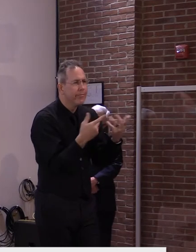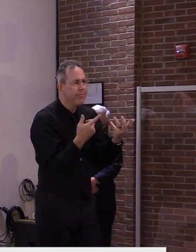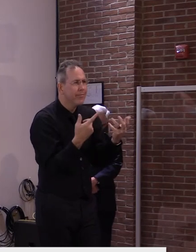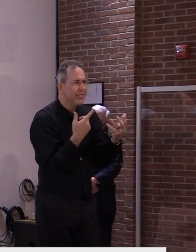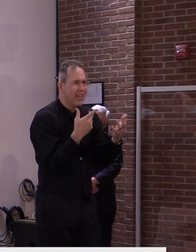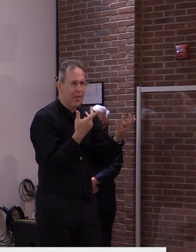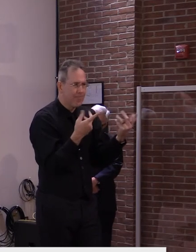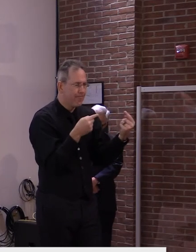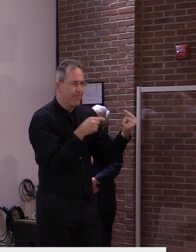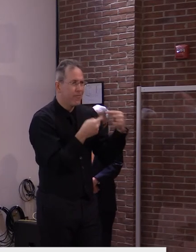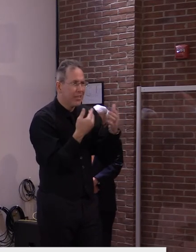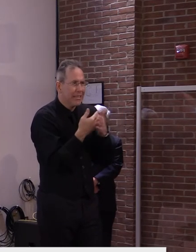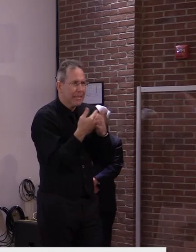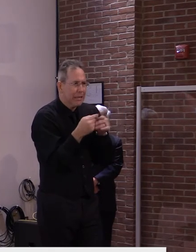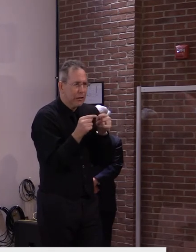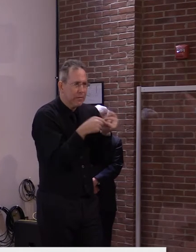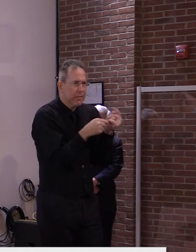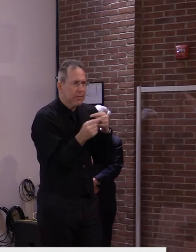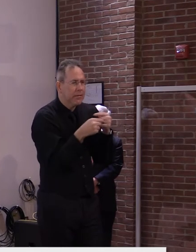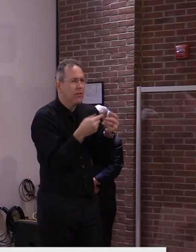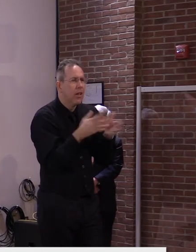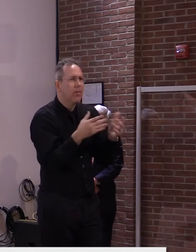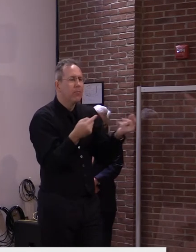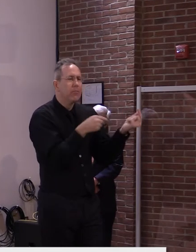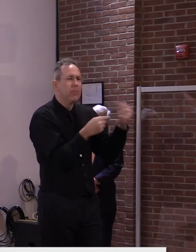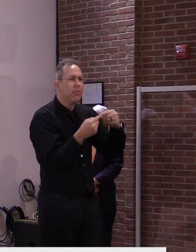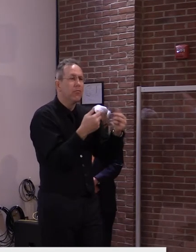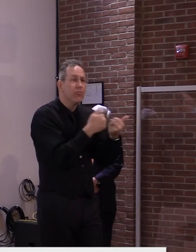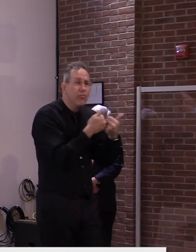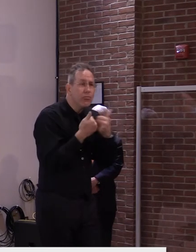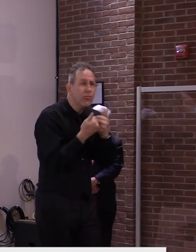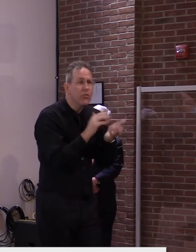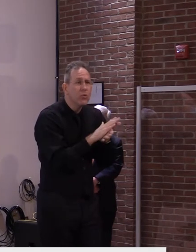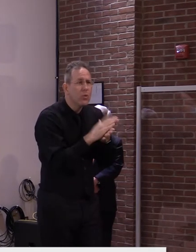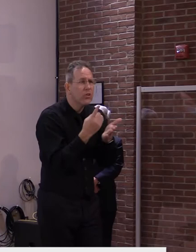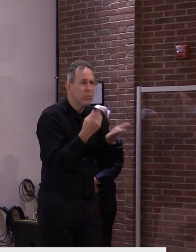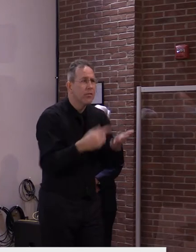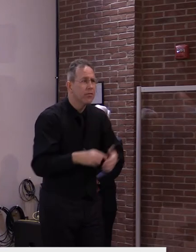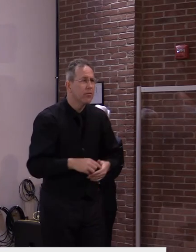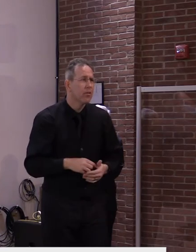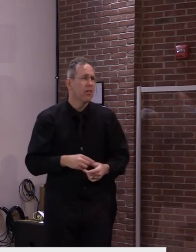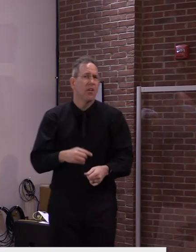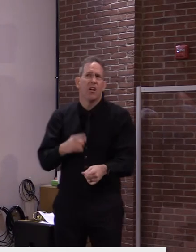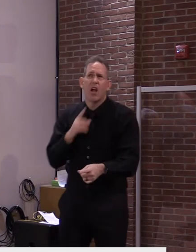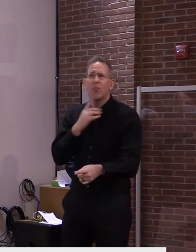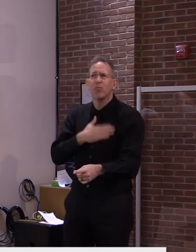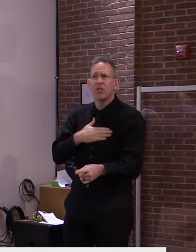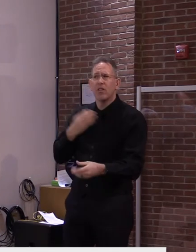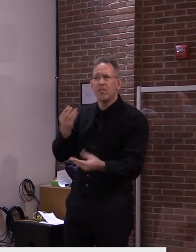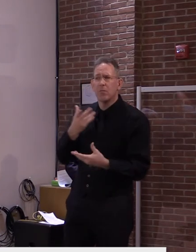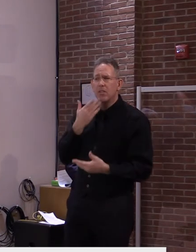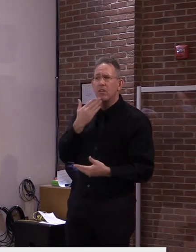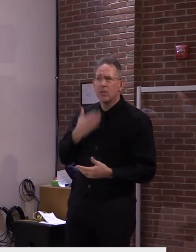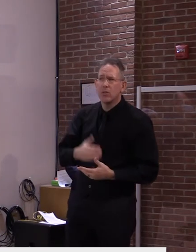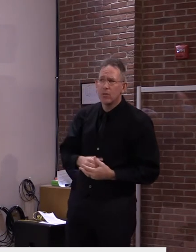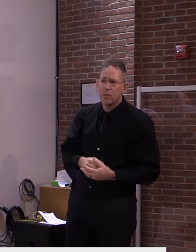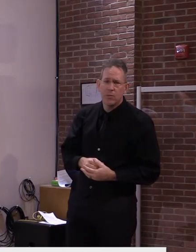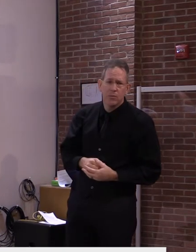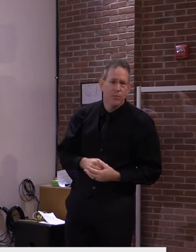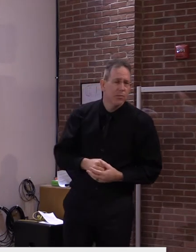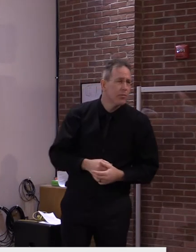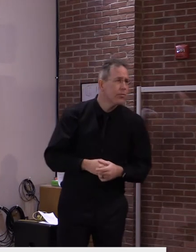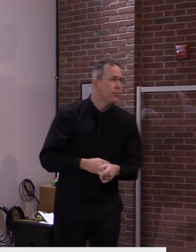Okay, thank you very much. I appreciate both of you for the feedback. I appreciate it. All right, next up we have